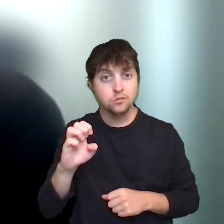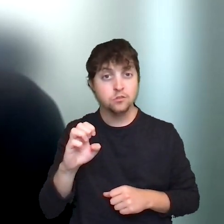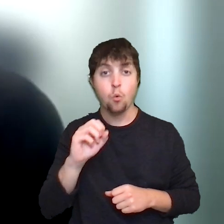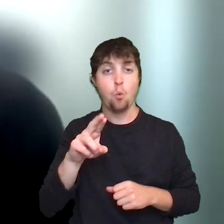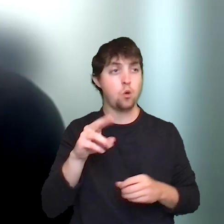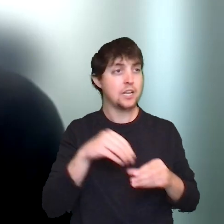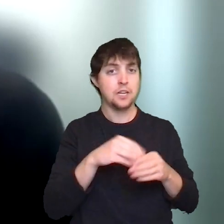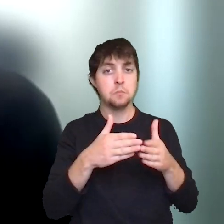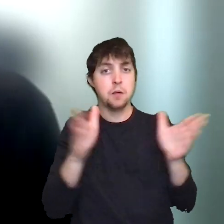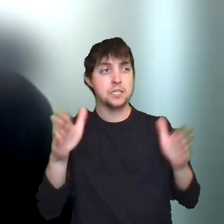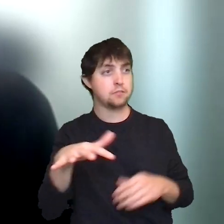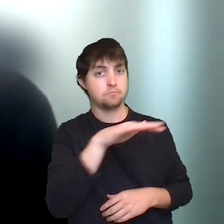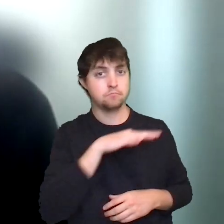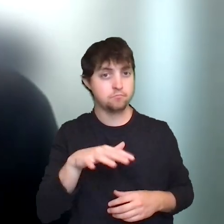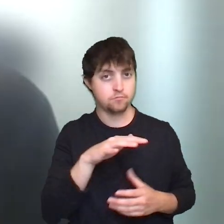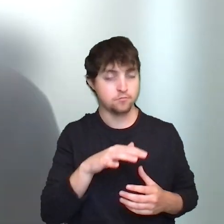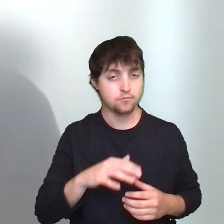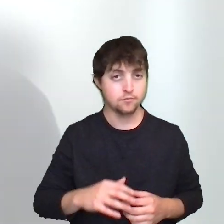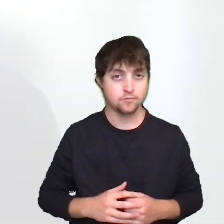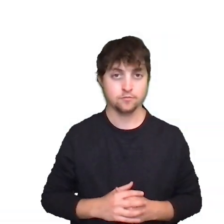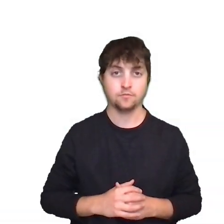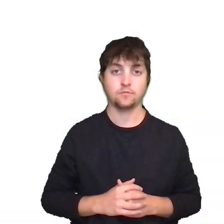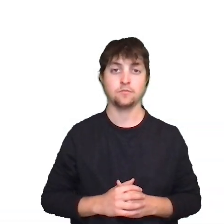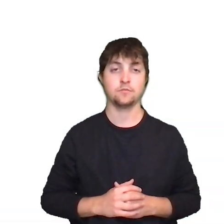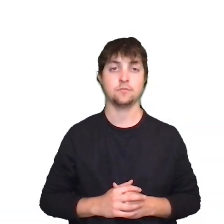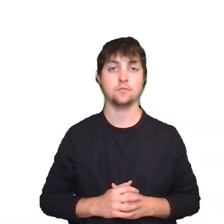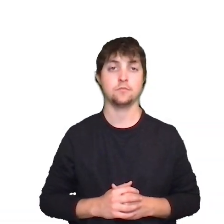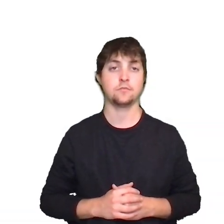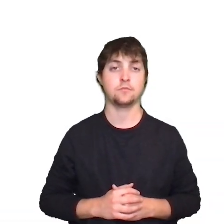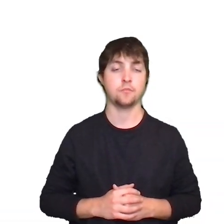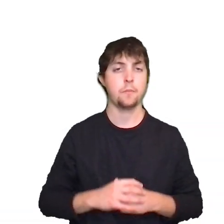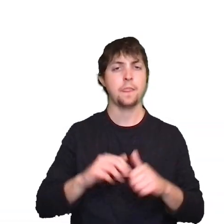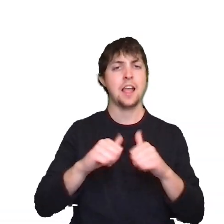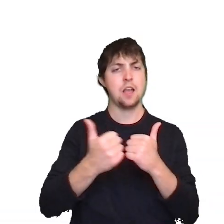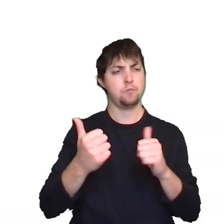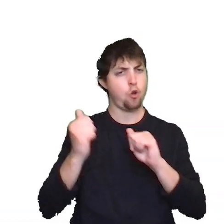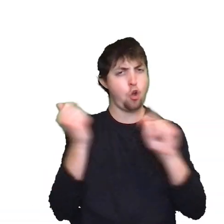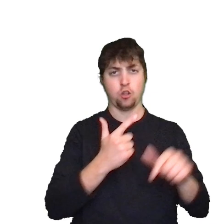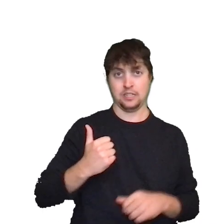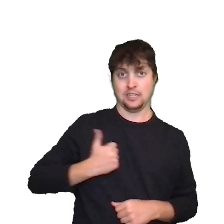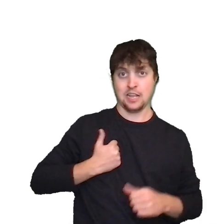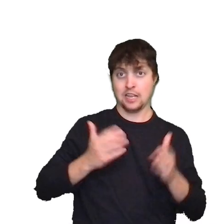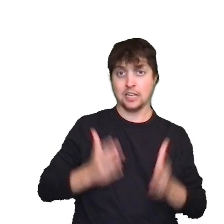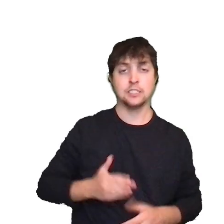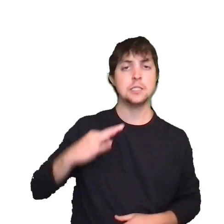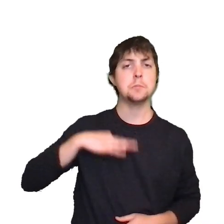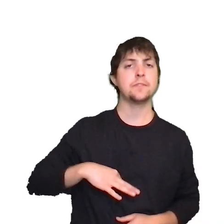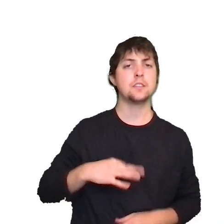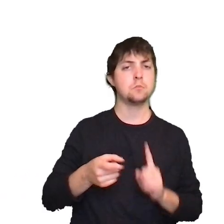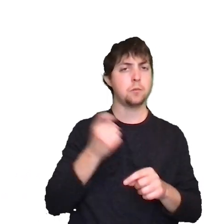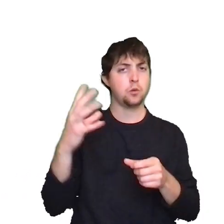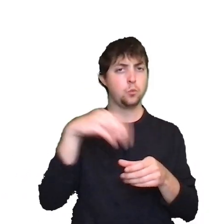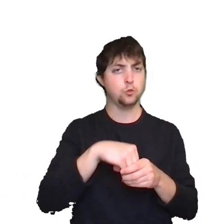workforce, or being in the public eye. The screen dissolves to a white background. Blue lettering appears, forming the text,